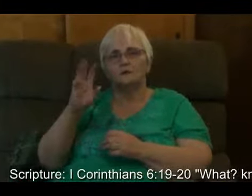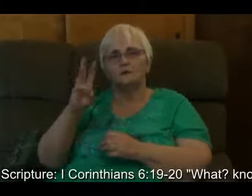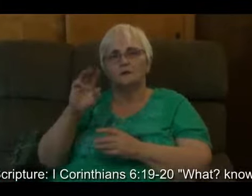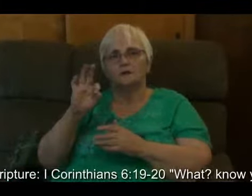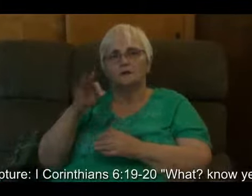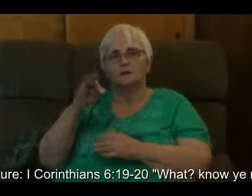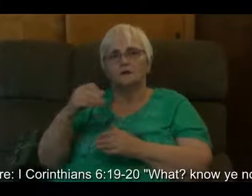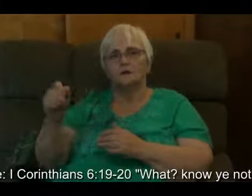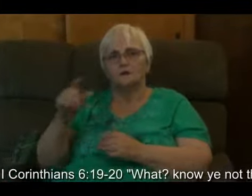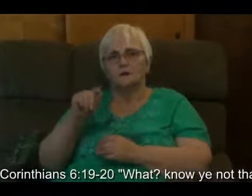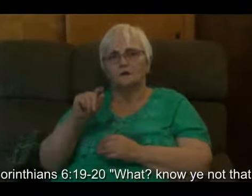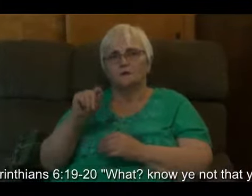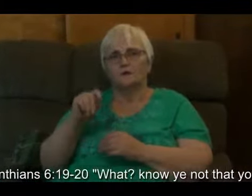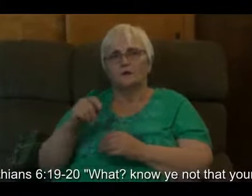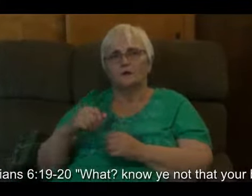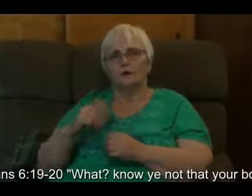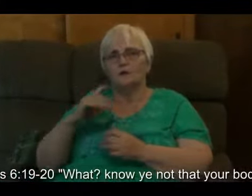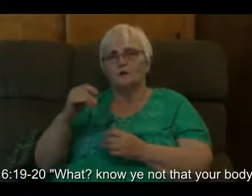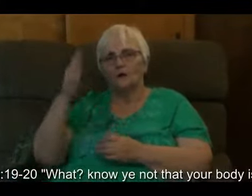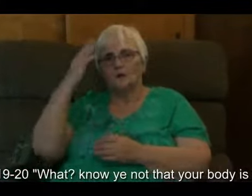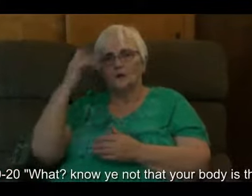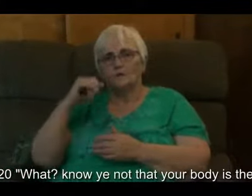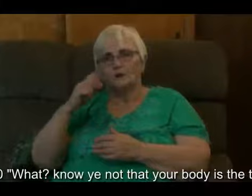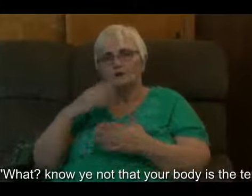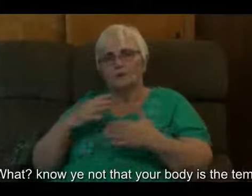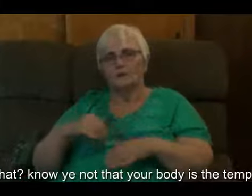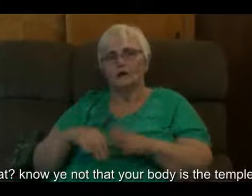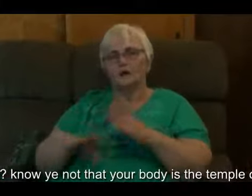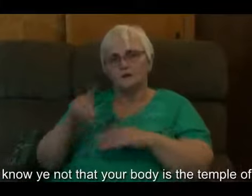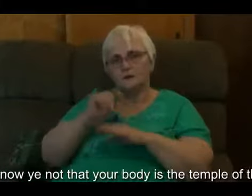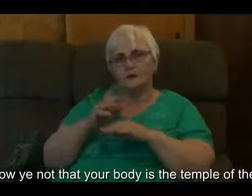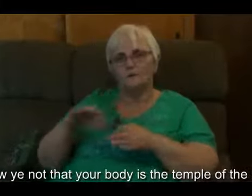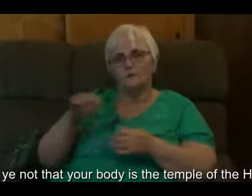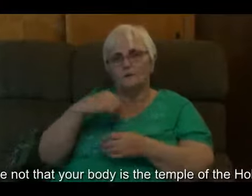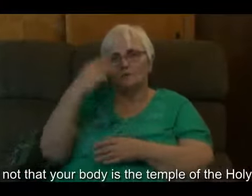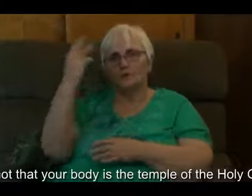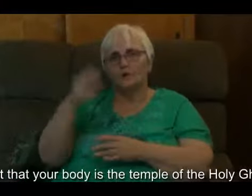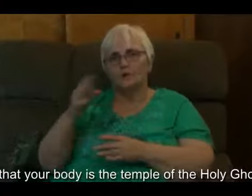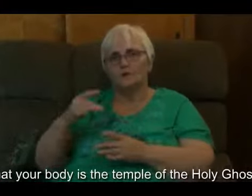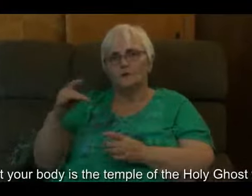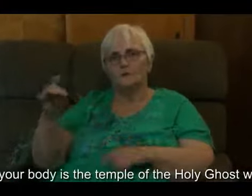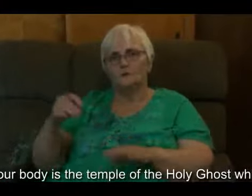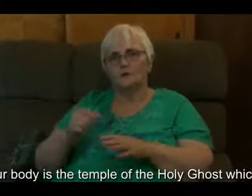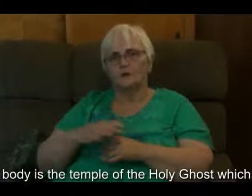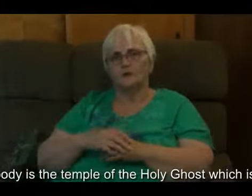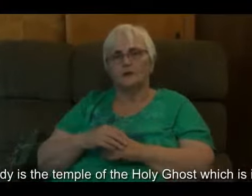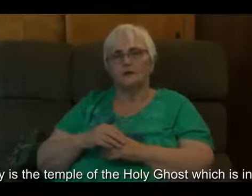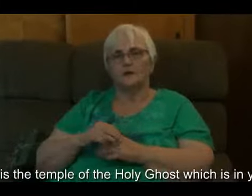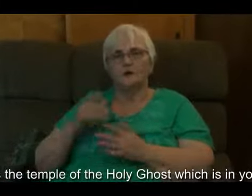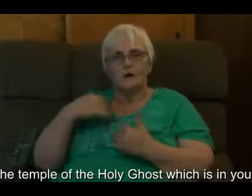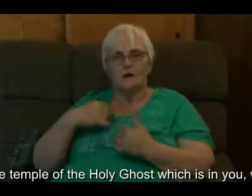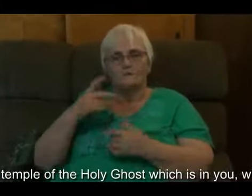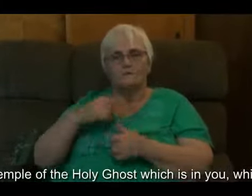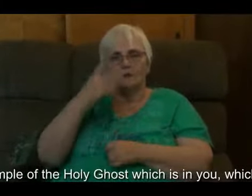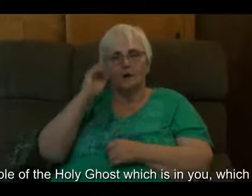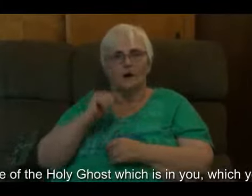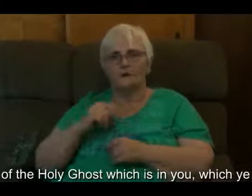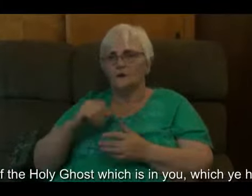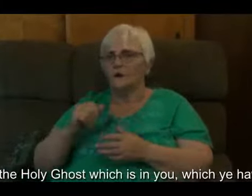1 Corinthians 6:19-20. Or do you not know that your body is the temple of the Holy Spirit who is in you, whom you have from God, and you are not your own?